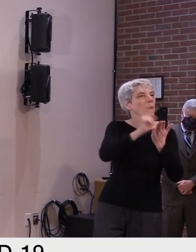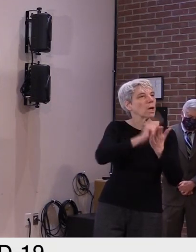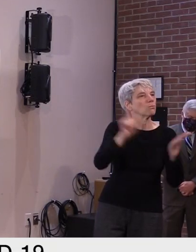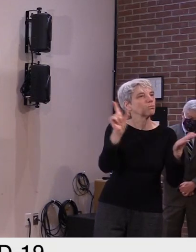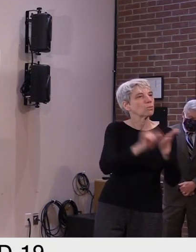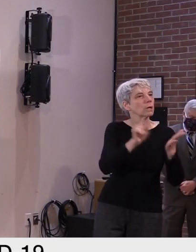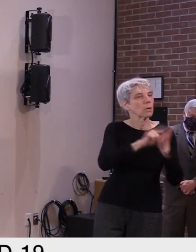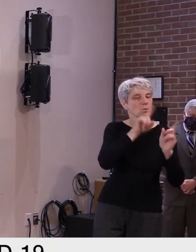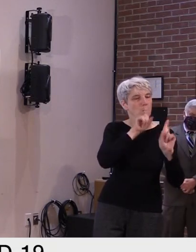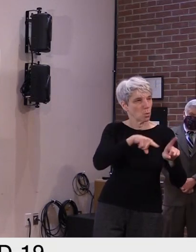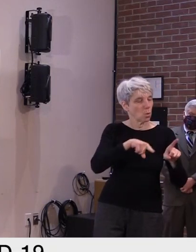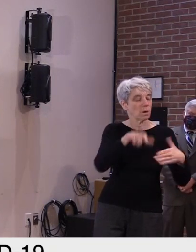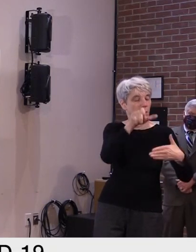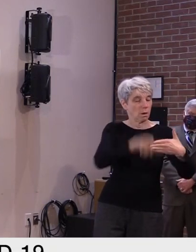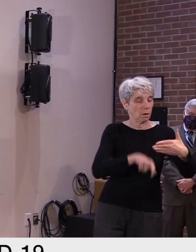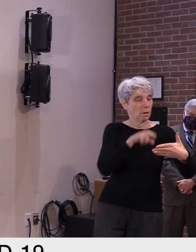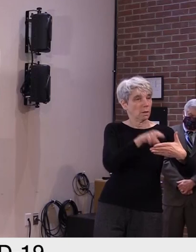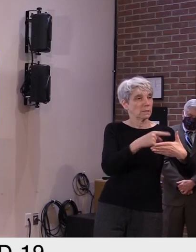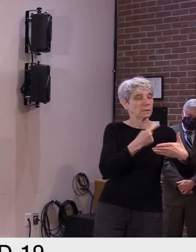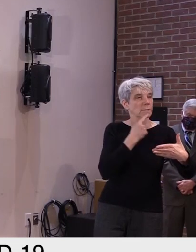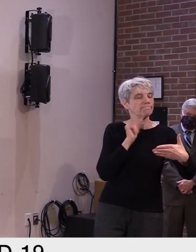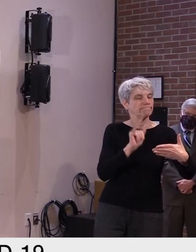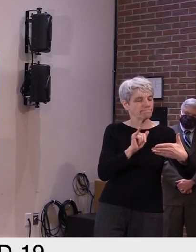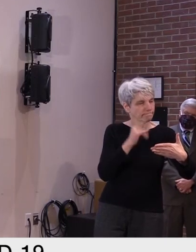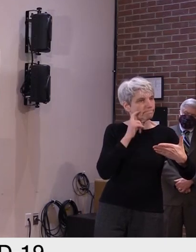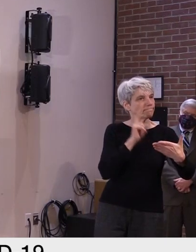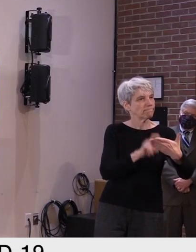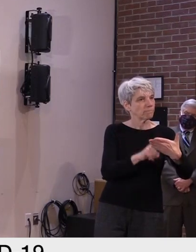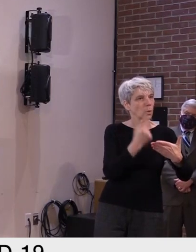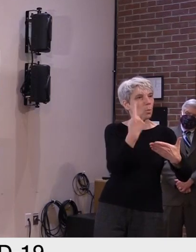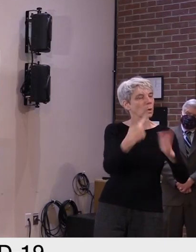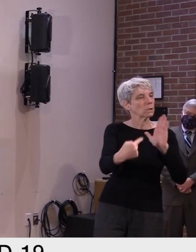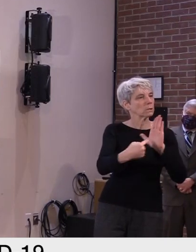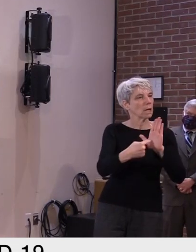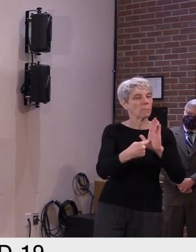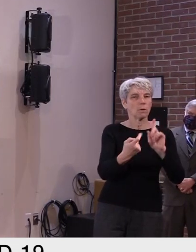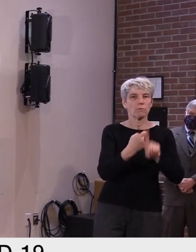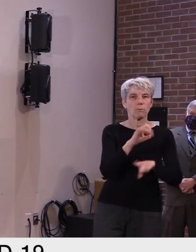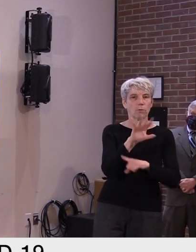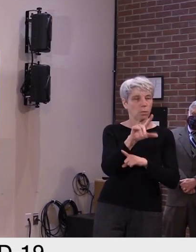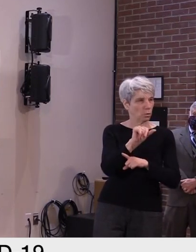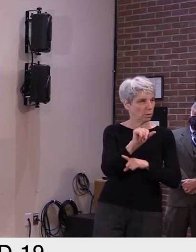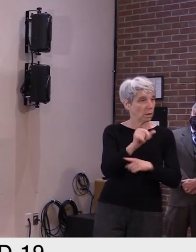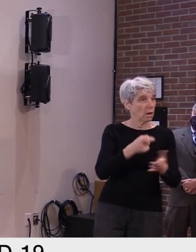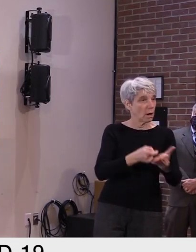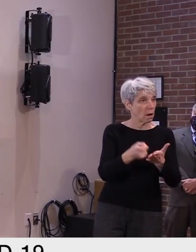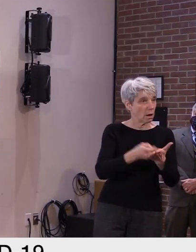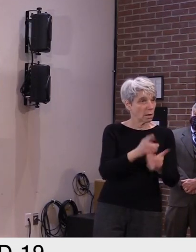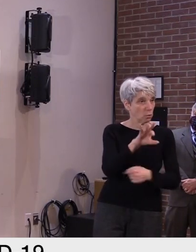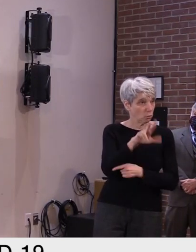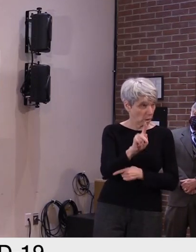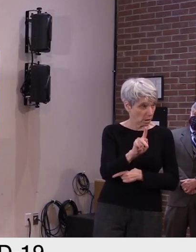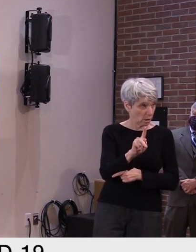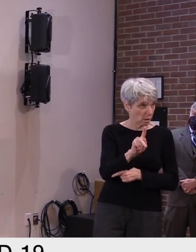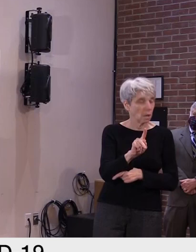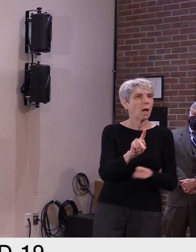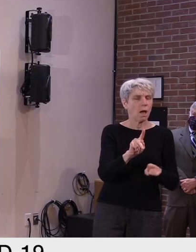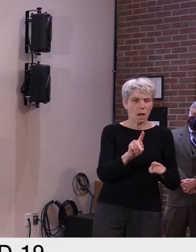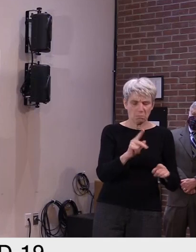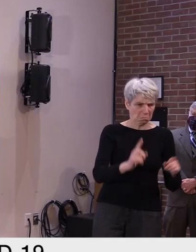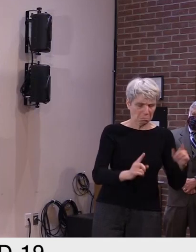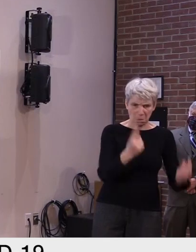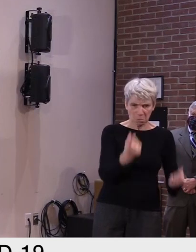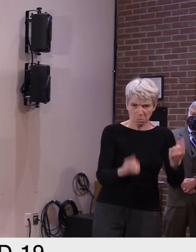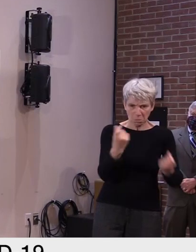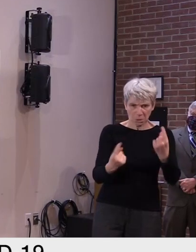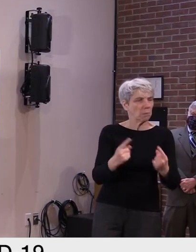that cited an event in Florida at a hockey rink where there were numerous infections, and